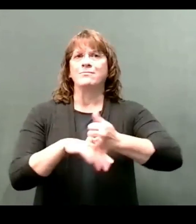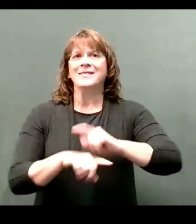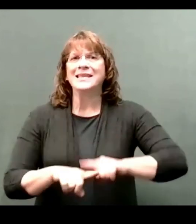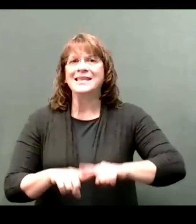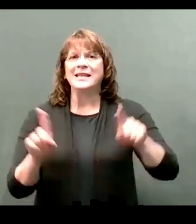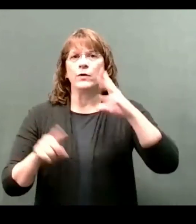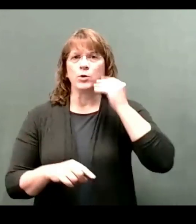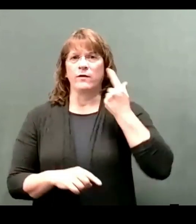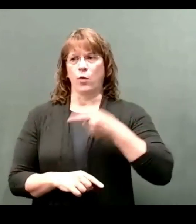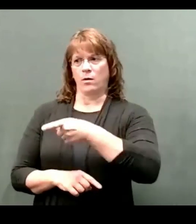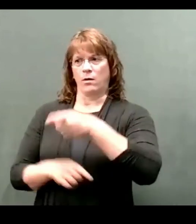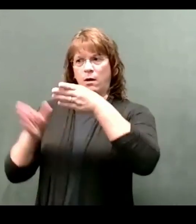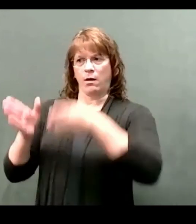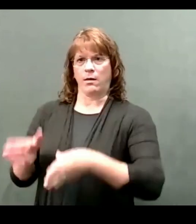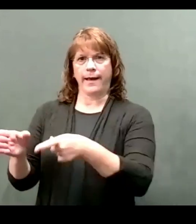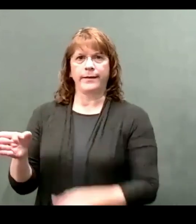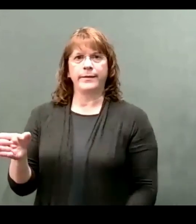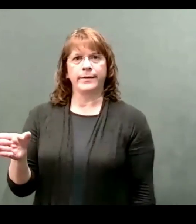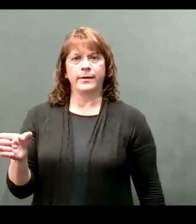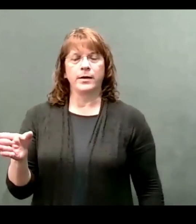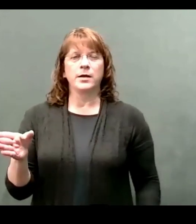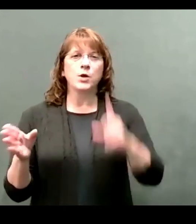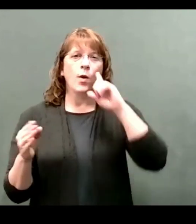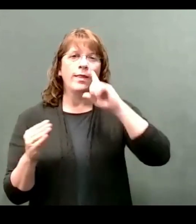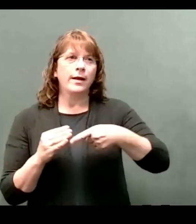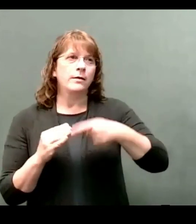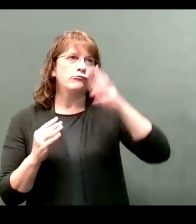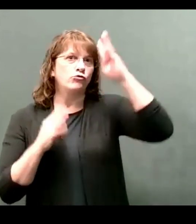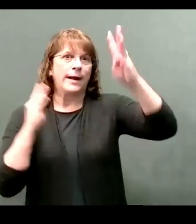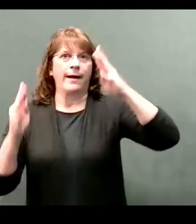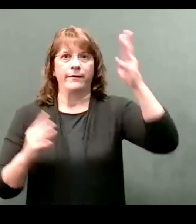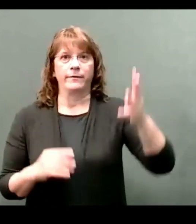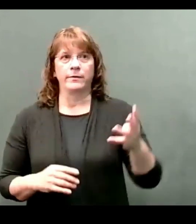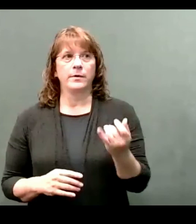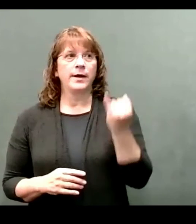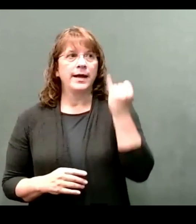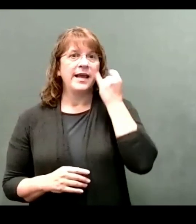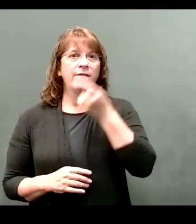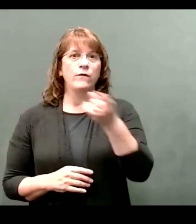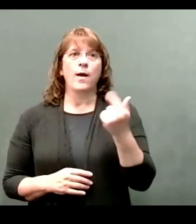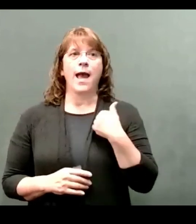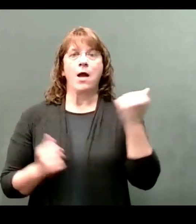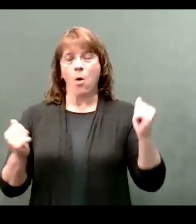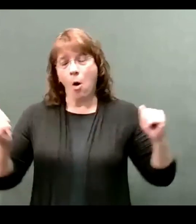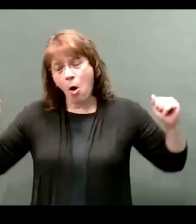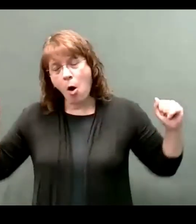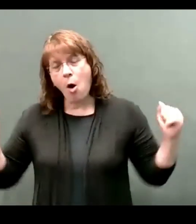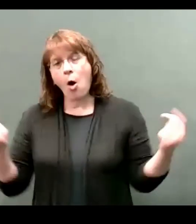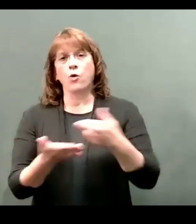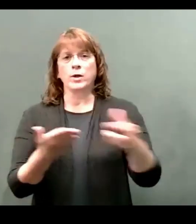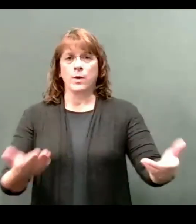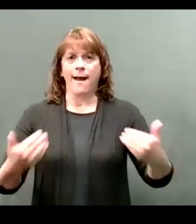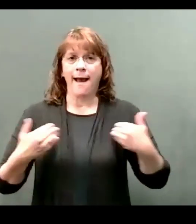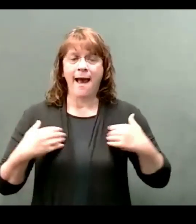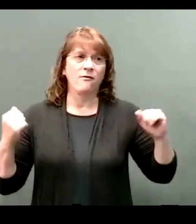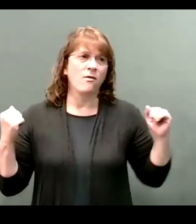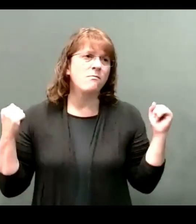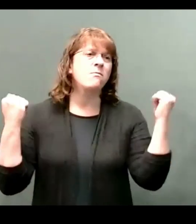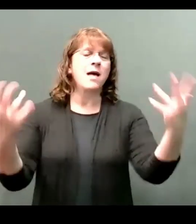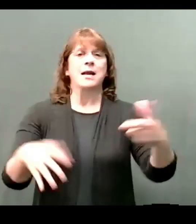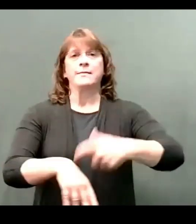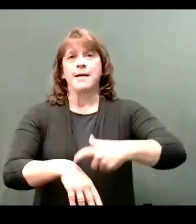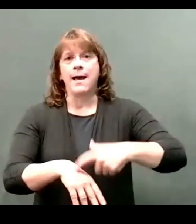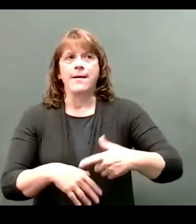experience for the client in your example. Use this to think creatively, right? Think if you had all of the resources in the world, you had all the time in the world, you